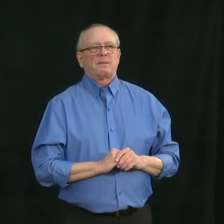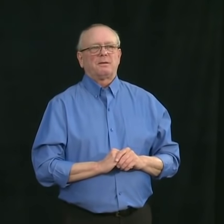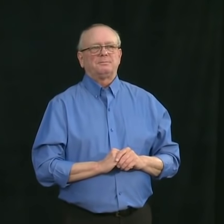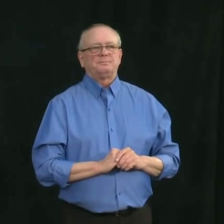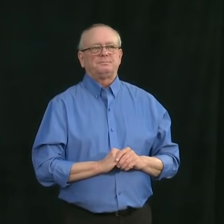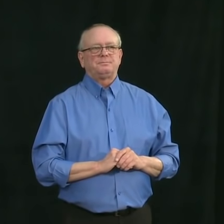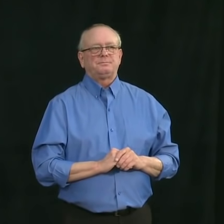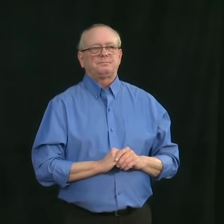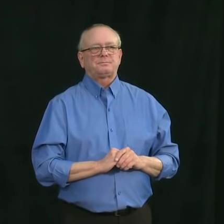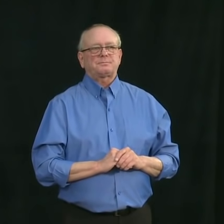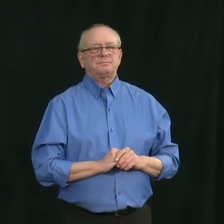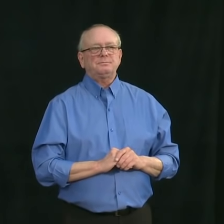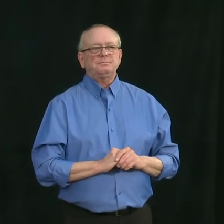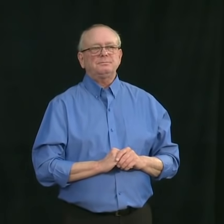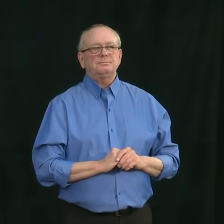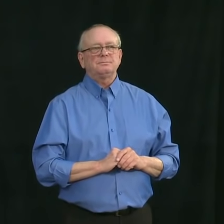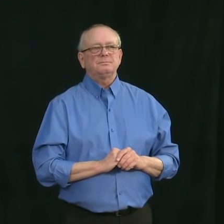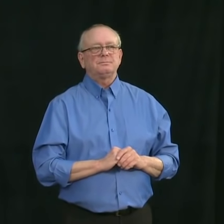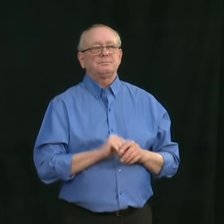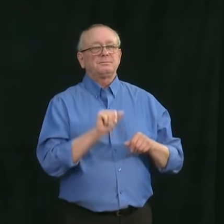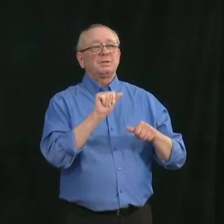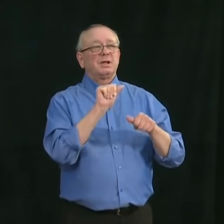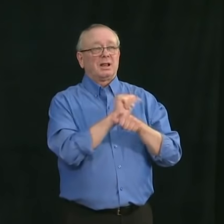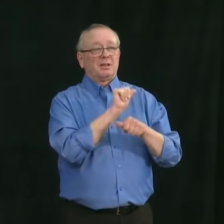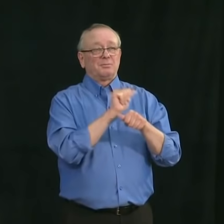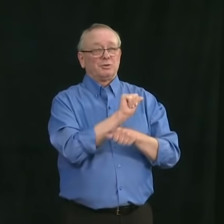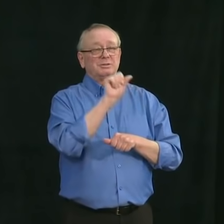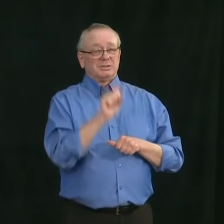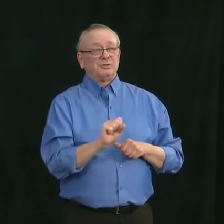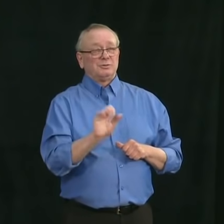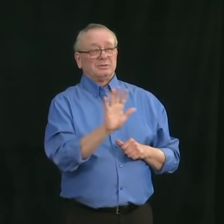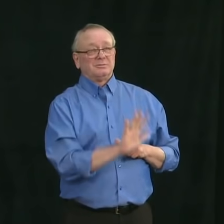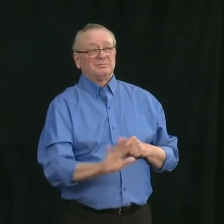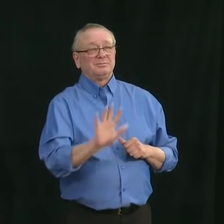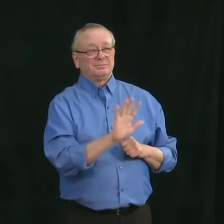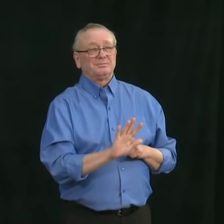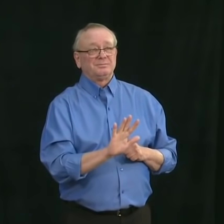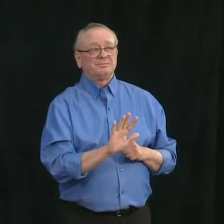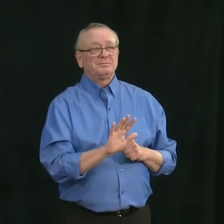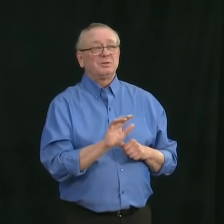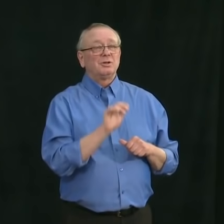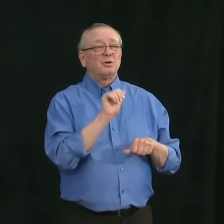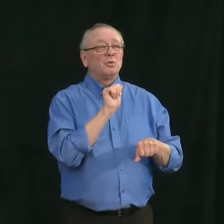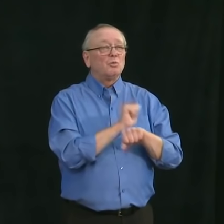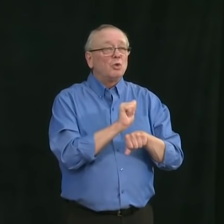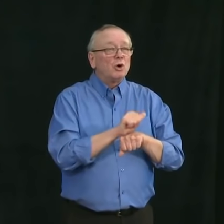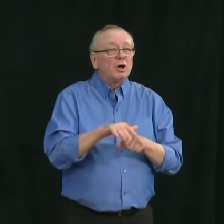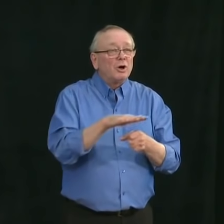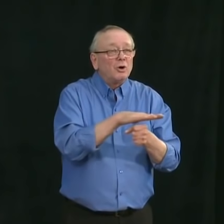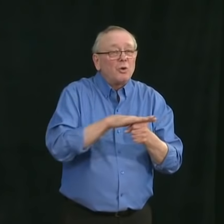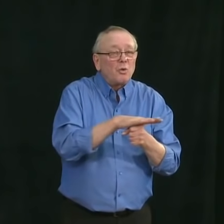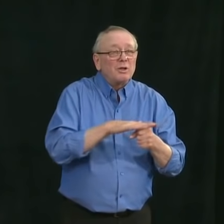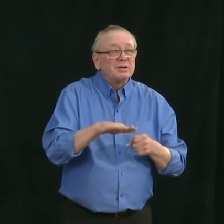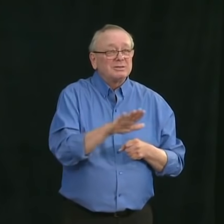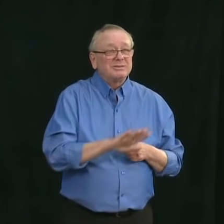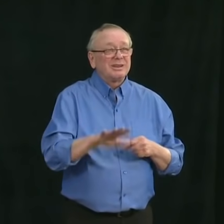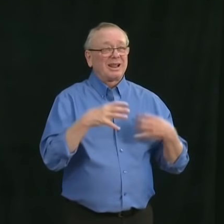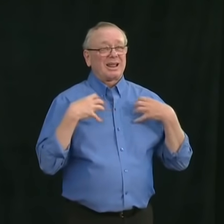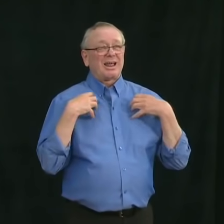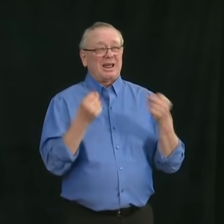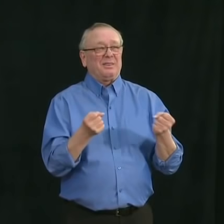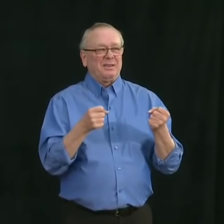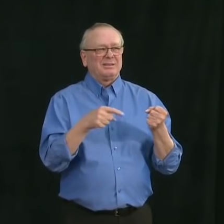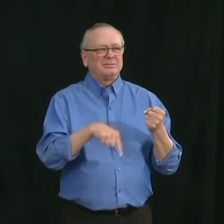the South Zone, and I will reiterate that the outbreaks are managed by my colleagues, the frontline medical officers of health. But